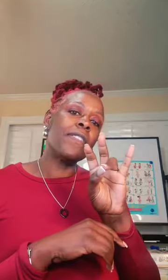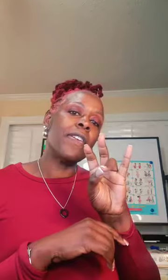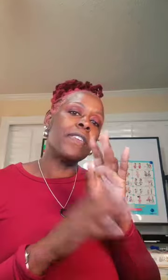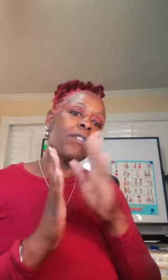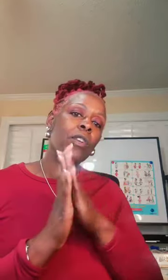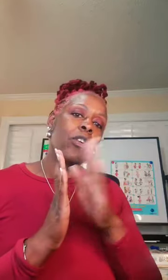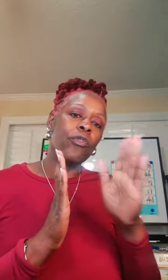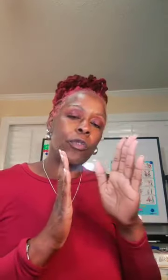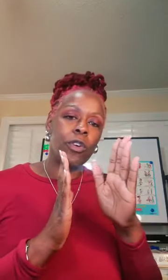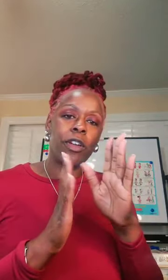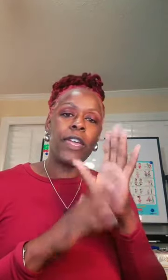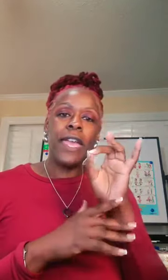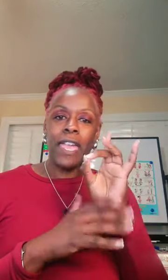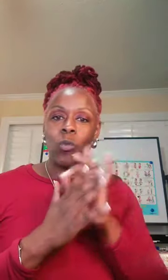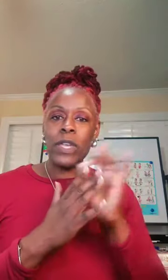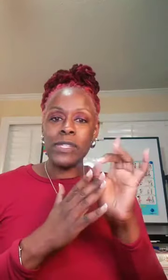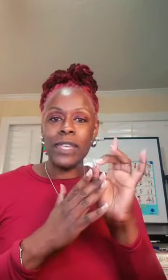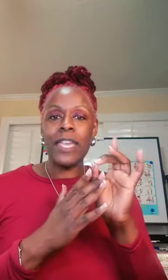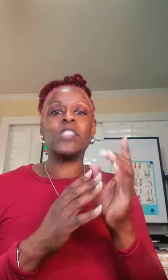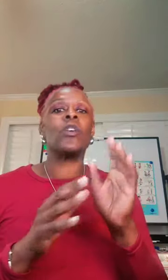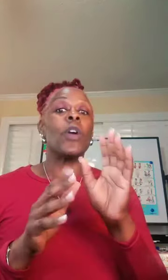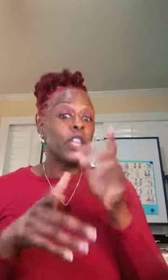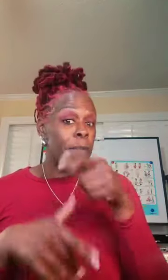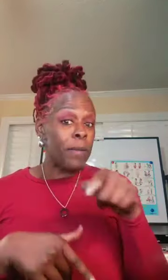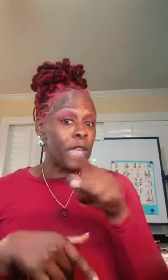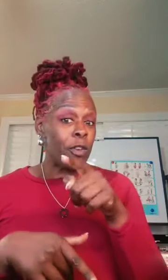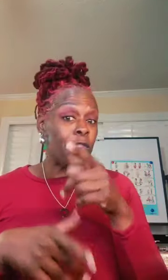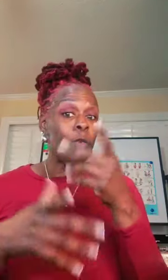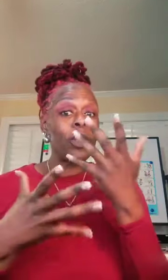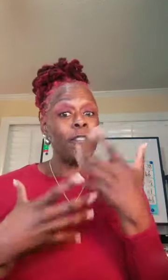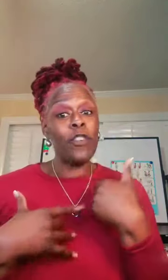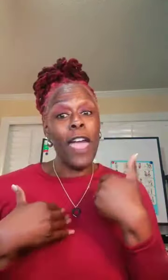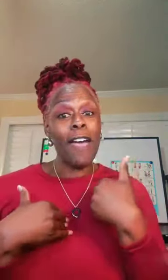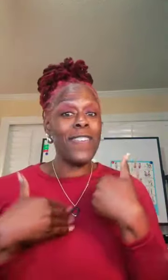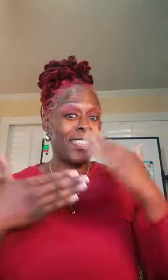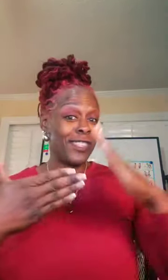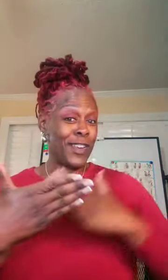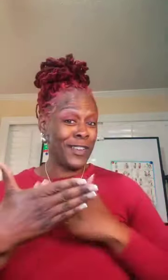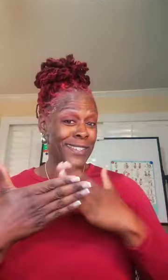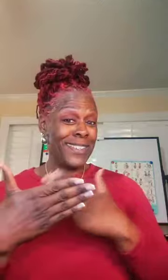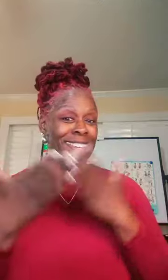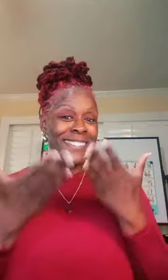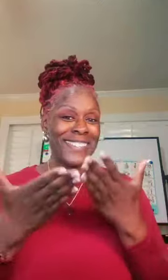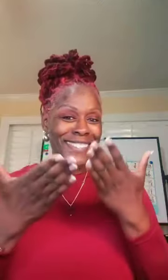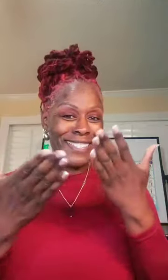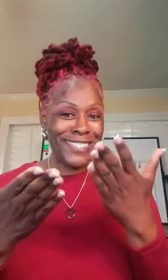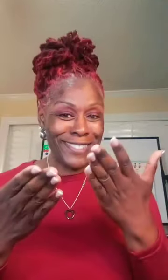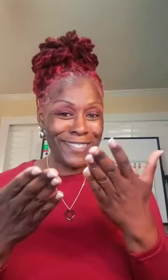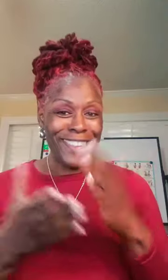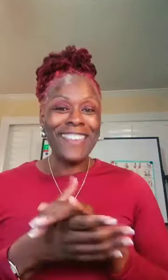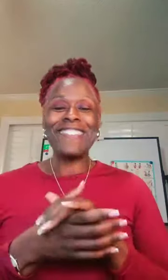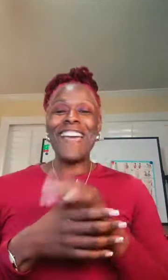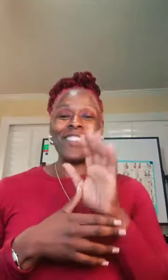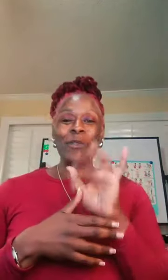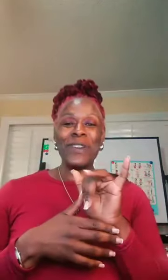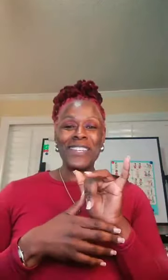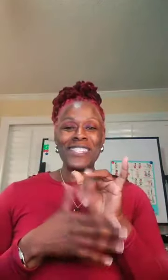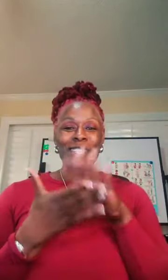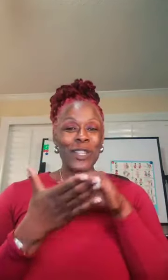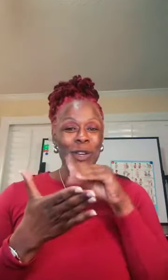and it'll go for 8 weeks again. So maybe if you have a song suggestion that you want us to learn,